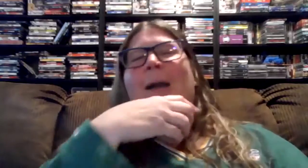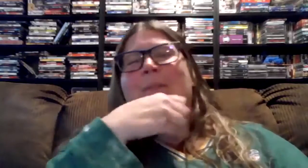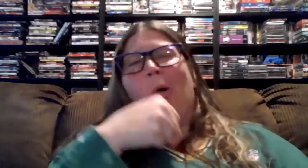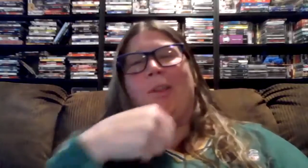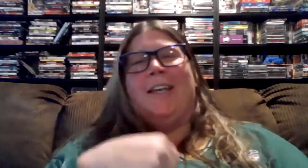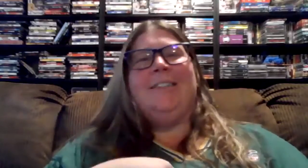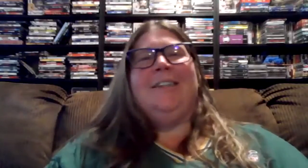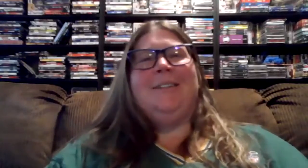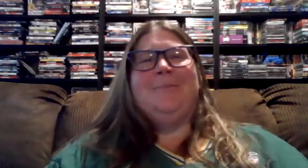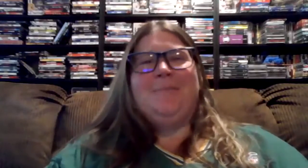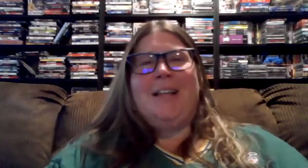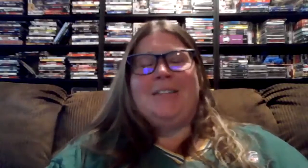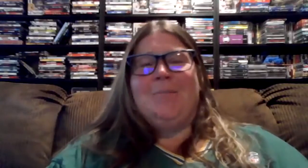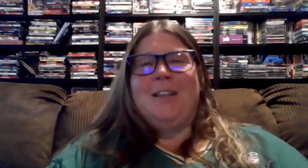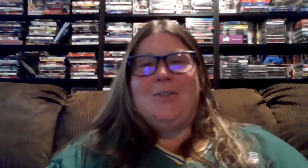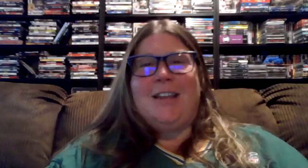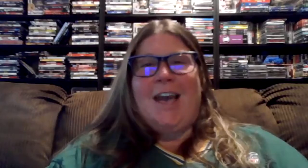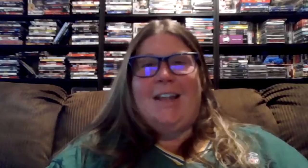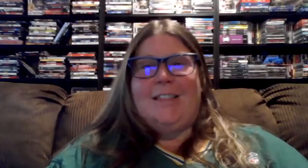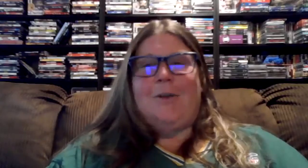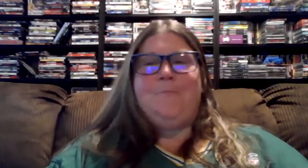the oldest. That's something that you can add in there.